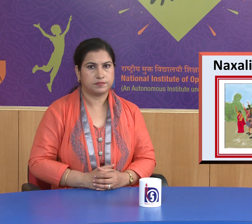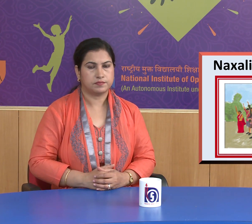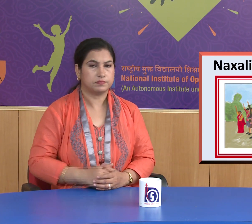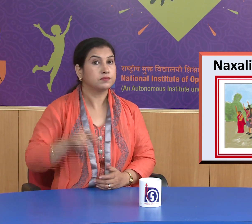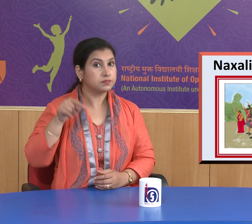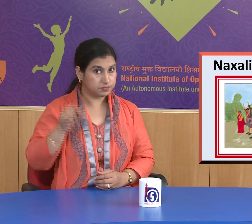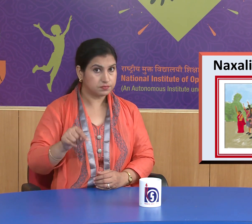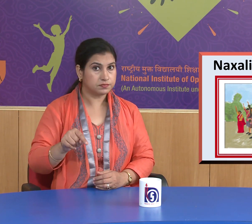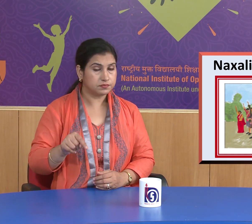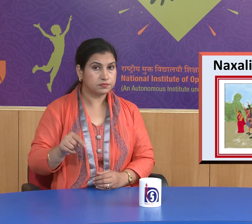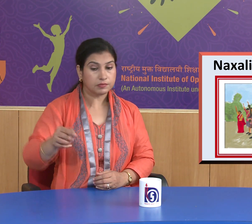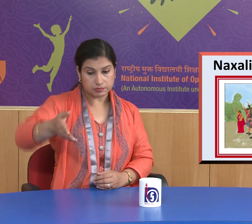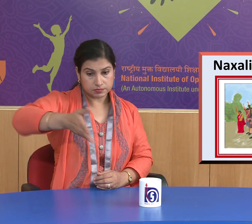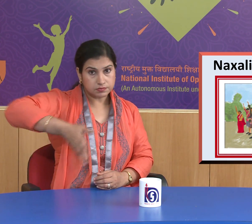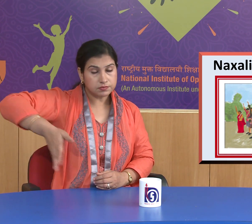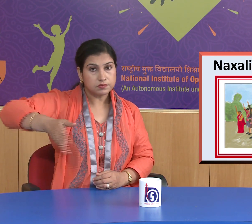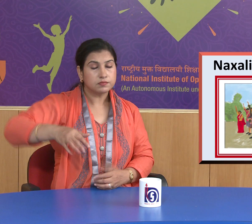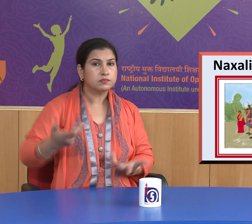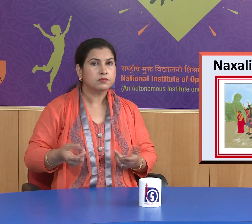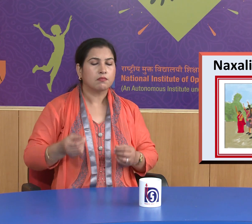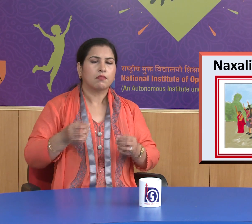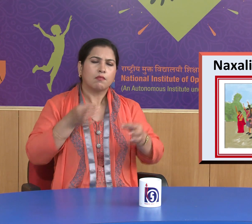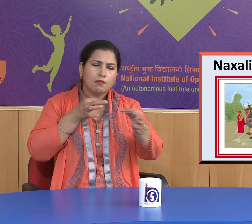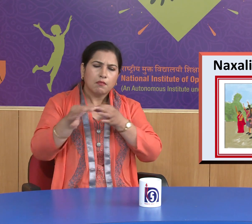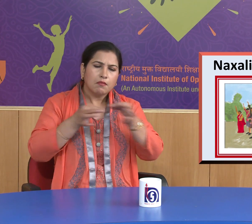Therefore, they have been misguiding the innocent people